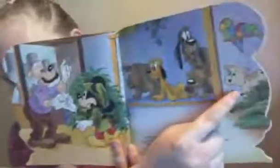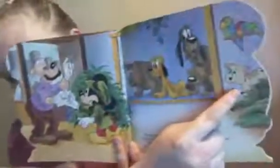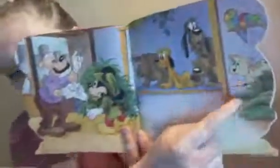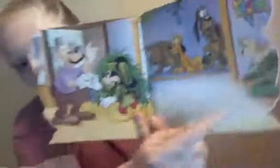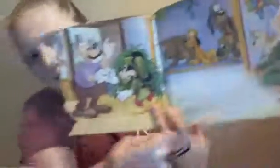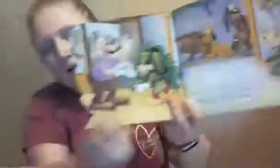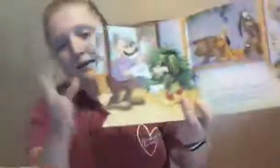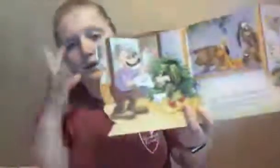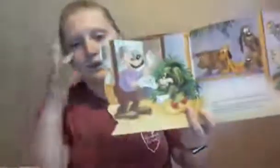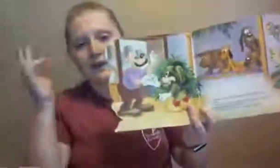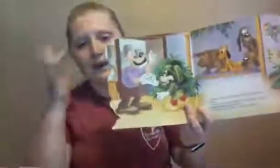cat,